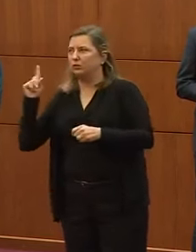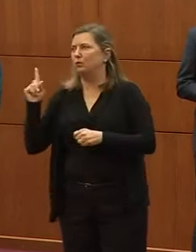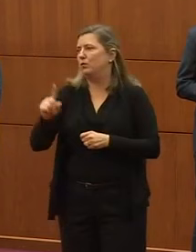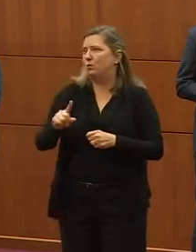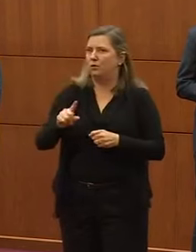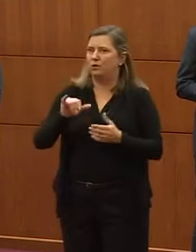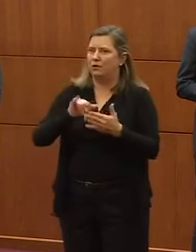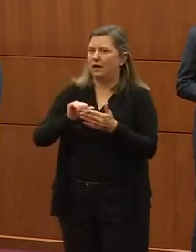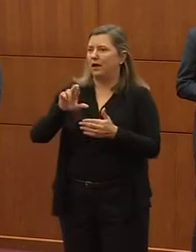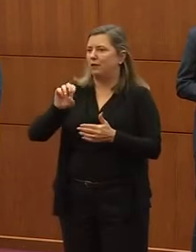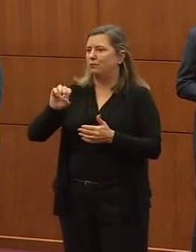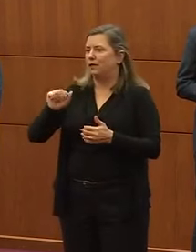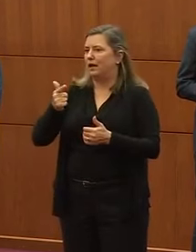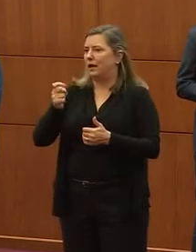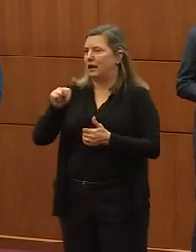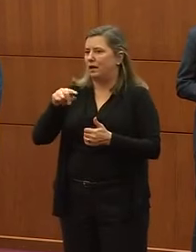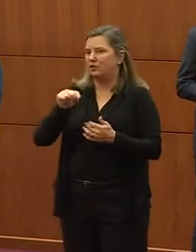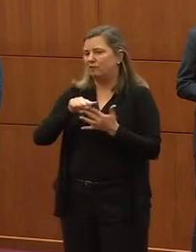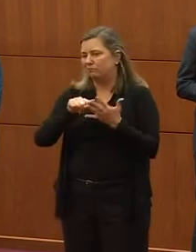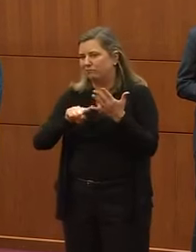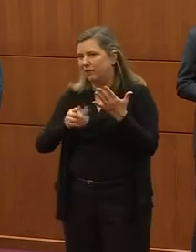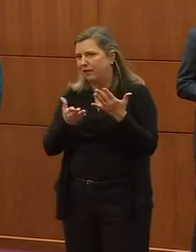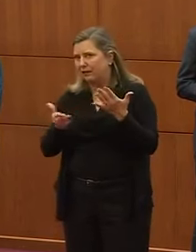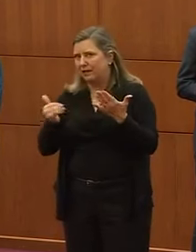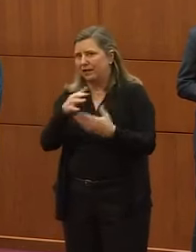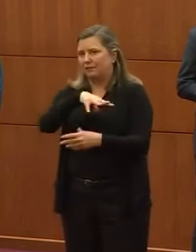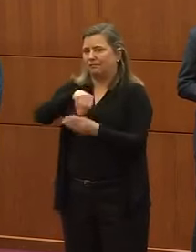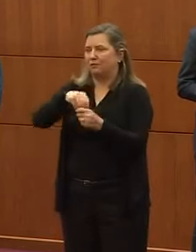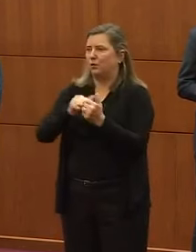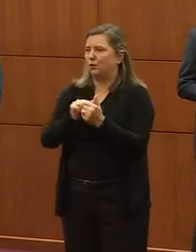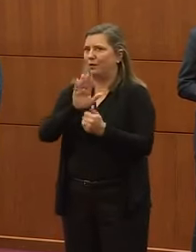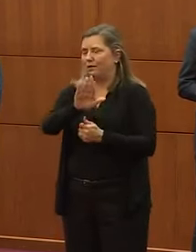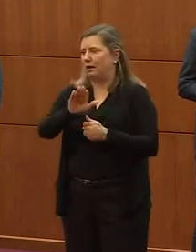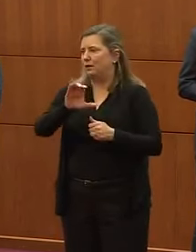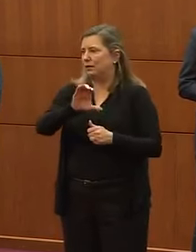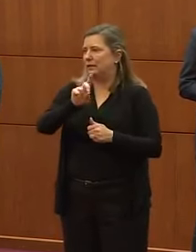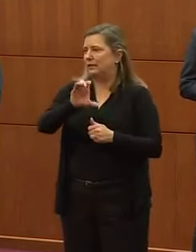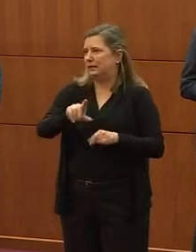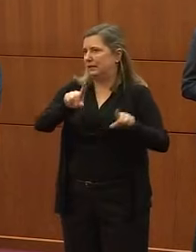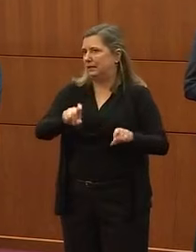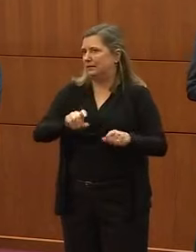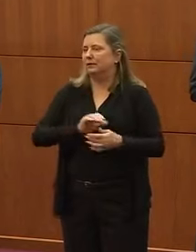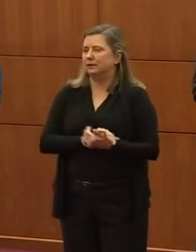the reagents and ancillary supplies that go into the CDC test.